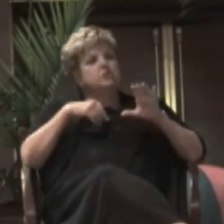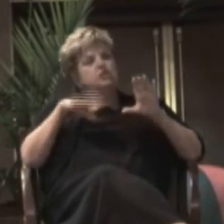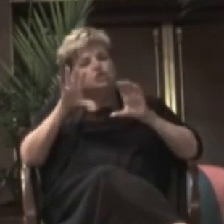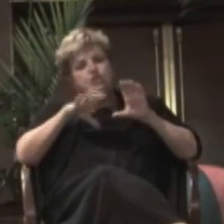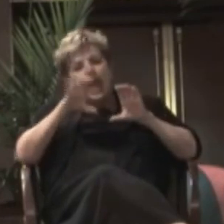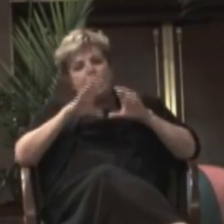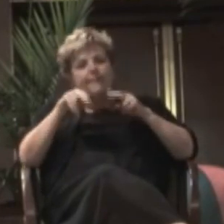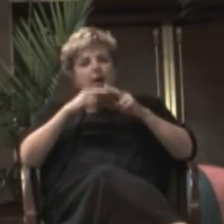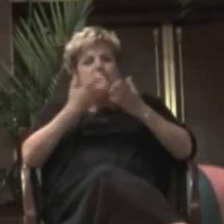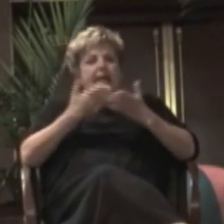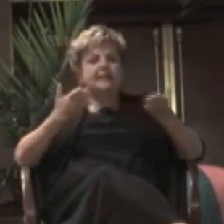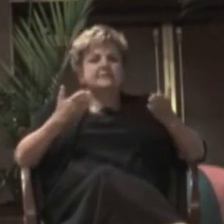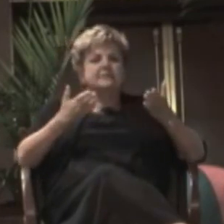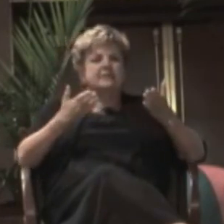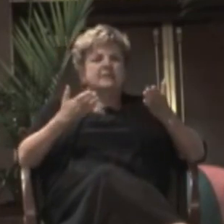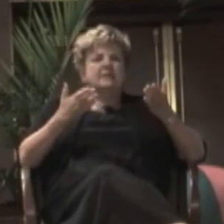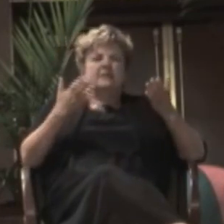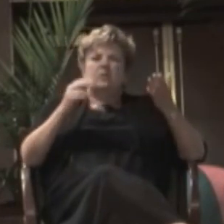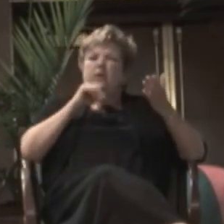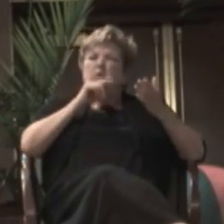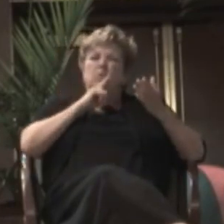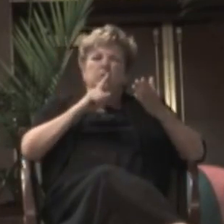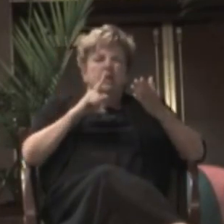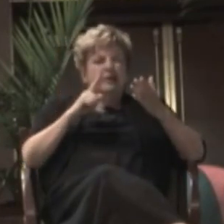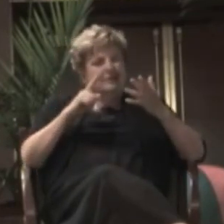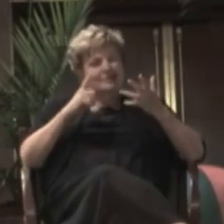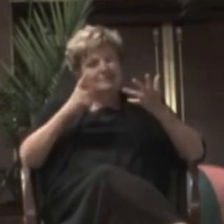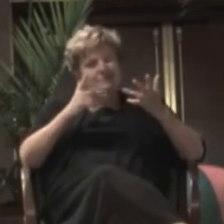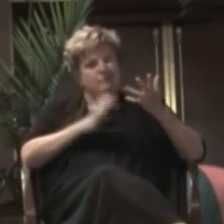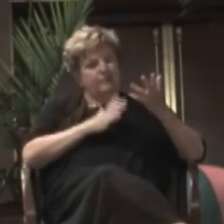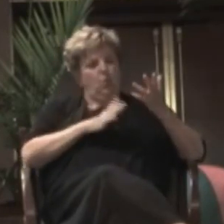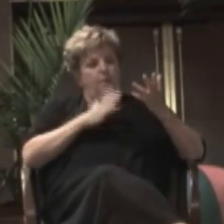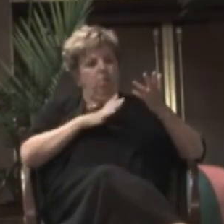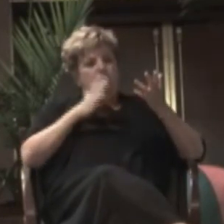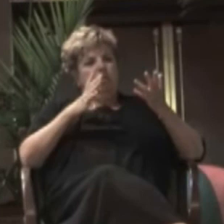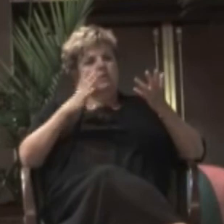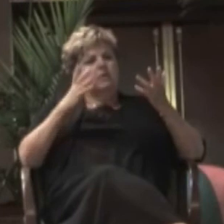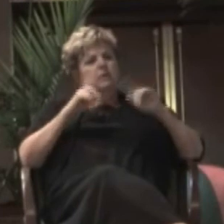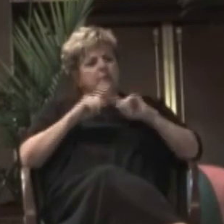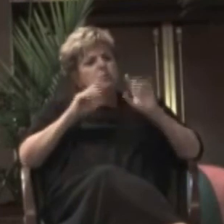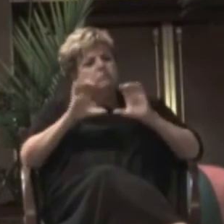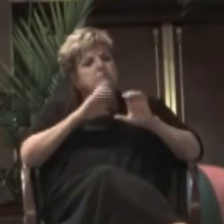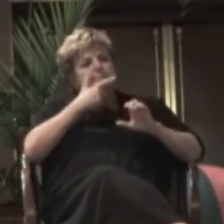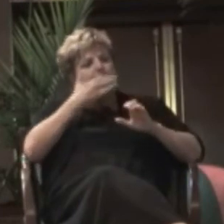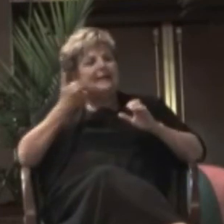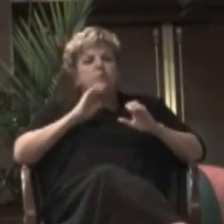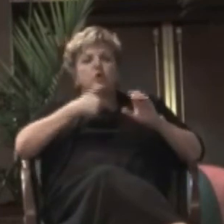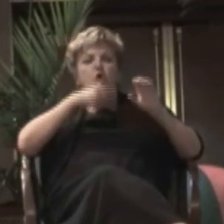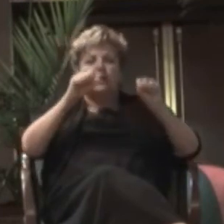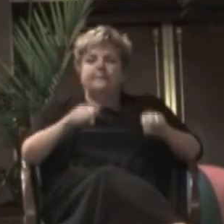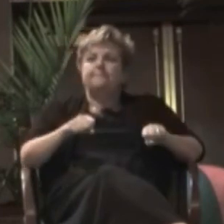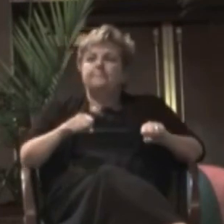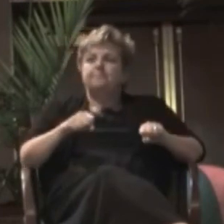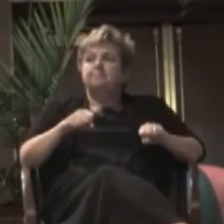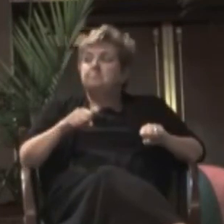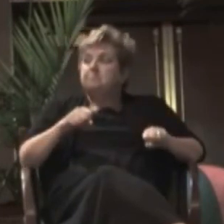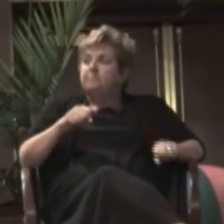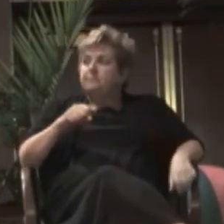of get at it. And what I found is that if you do take the actions that are laid out in the steps of